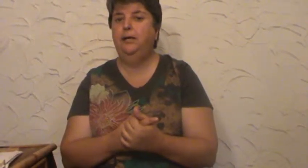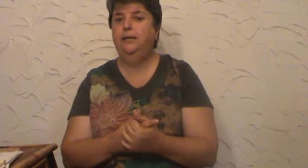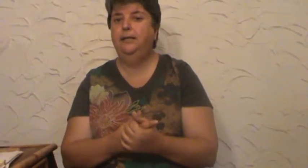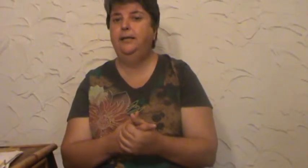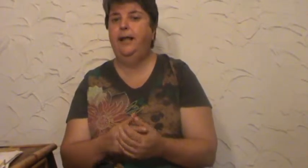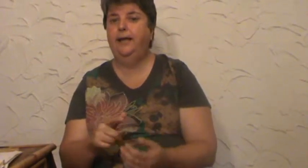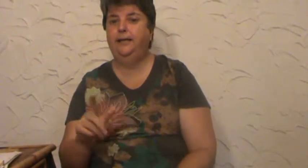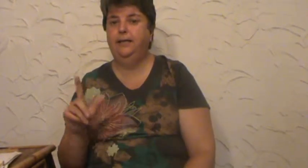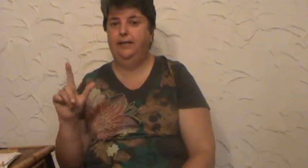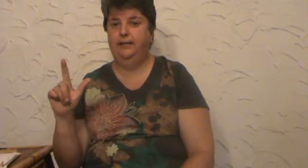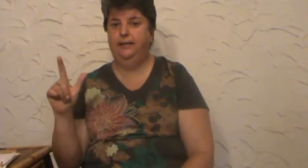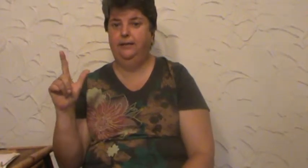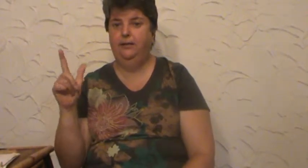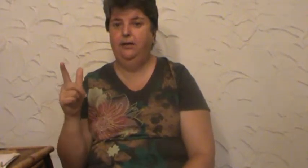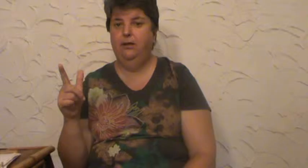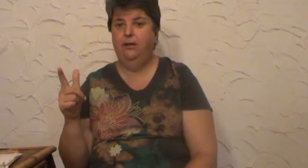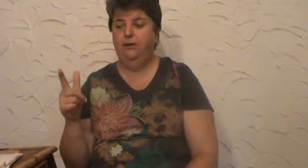21 and gun. Okay.